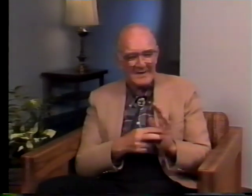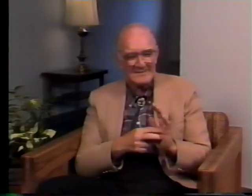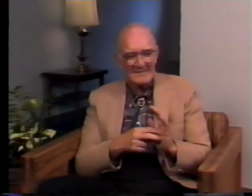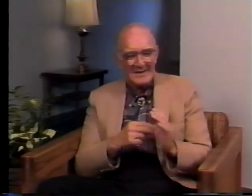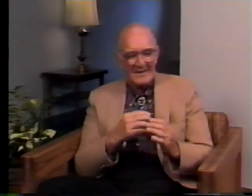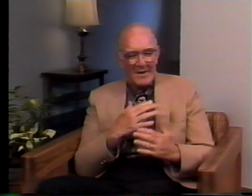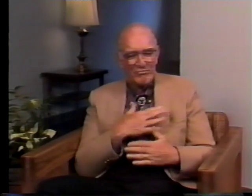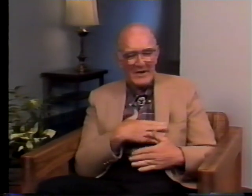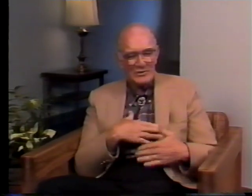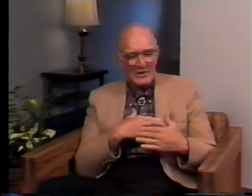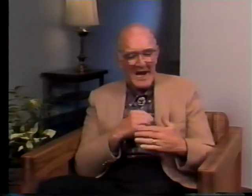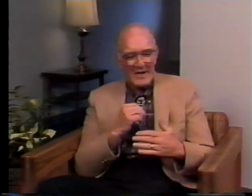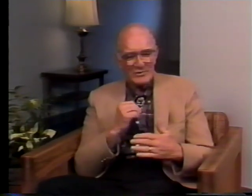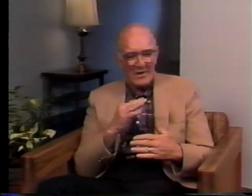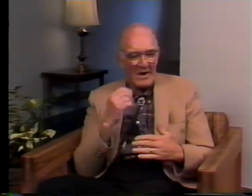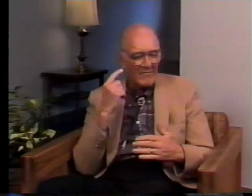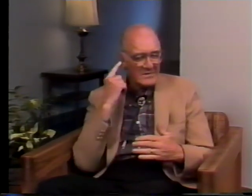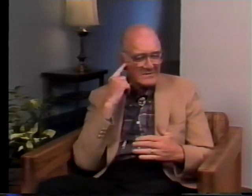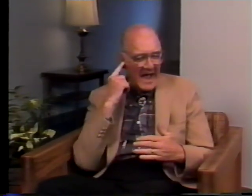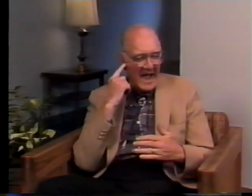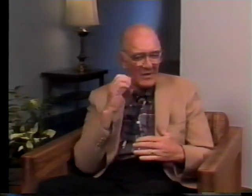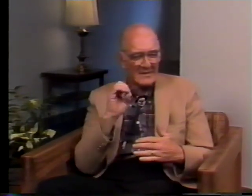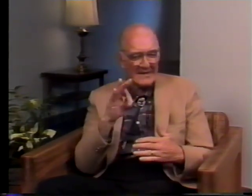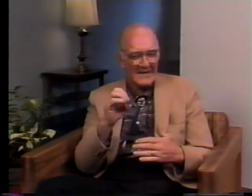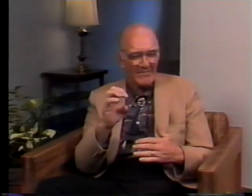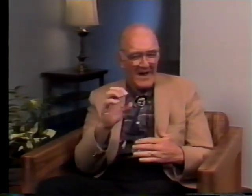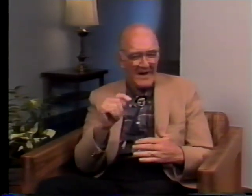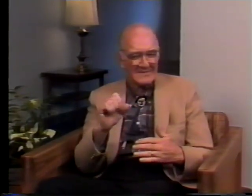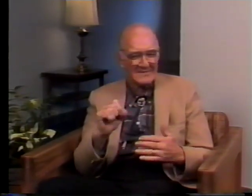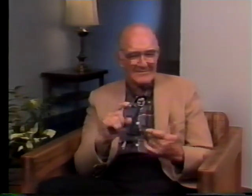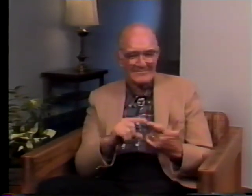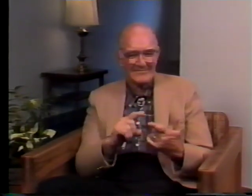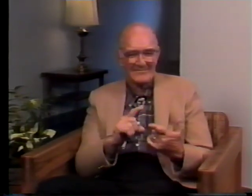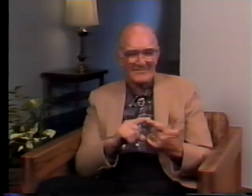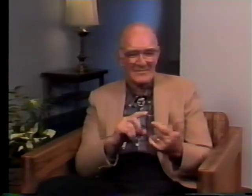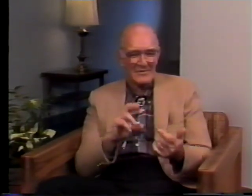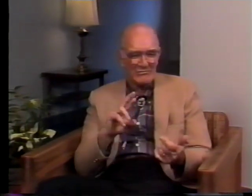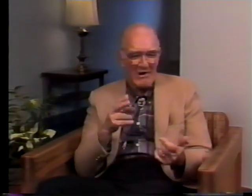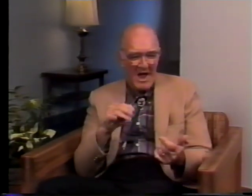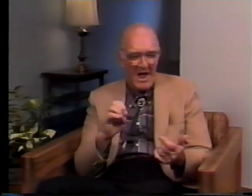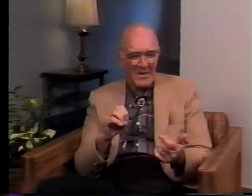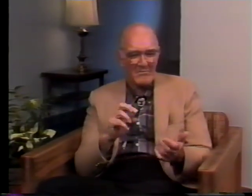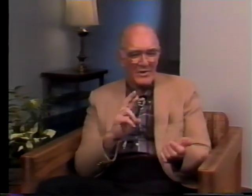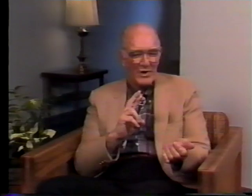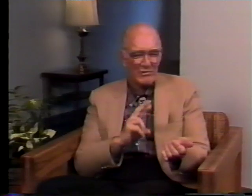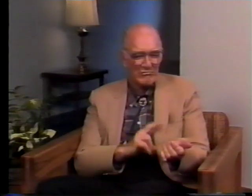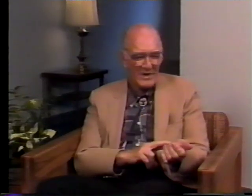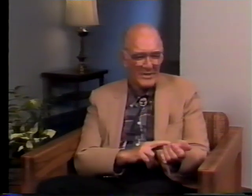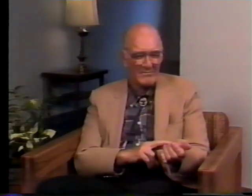means appreciation of the sound effects, rhyme, rhythm,